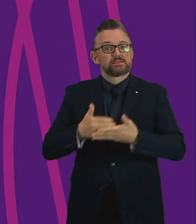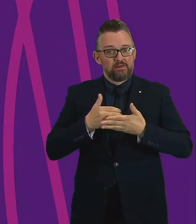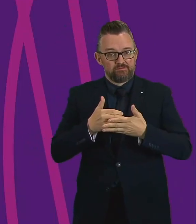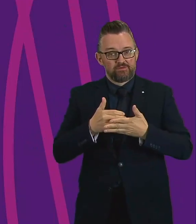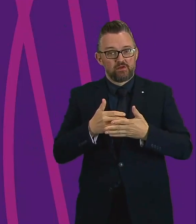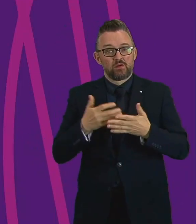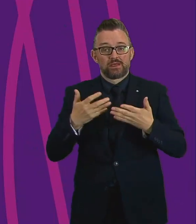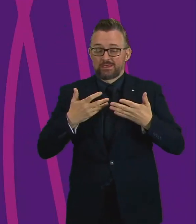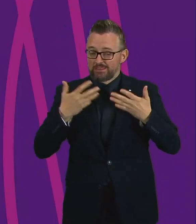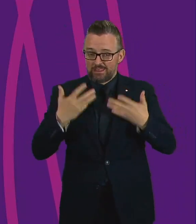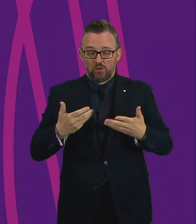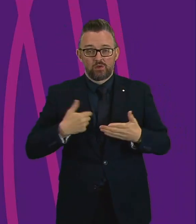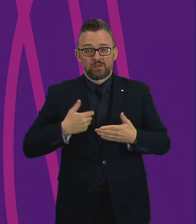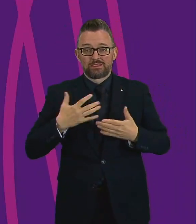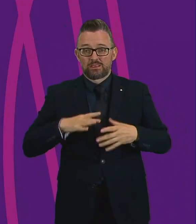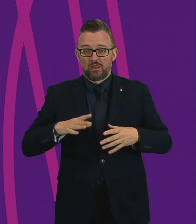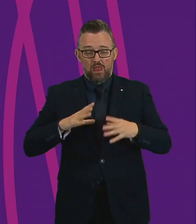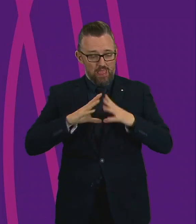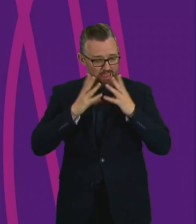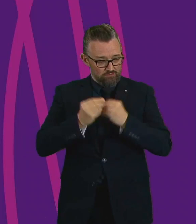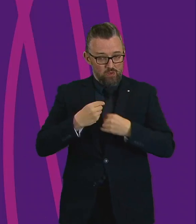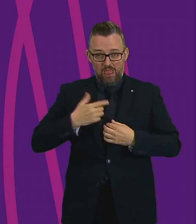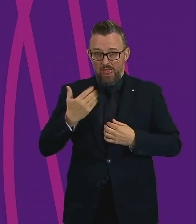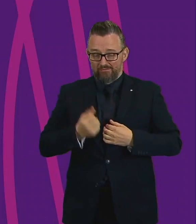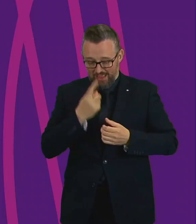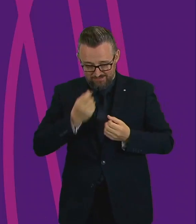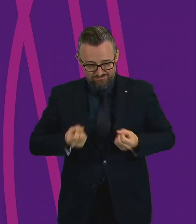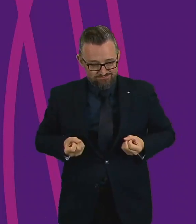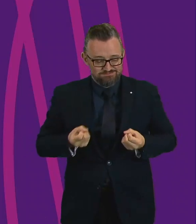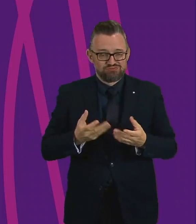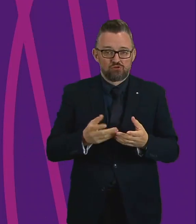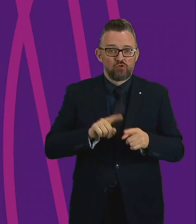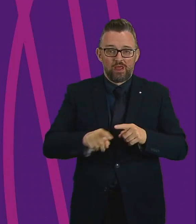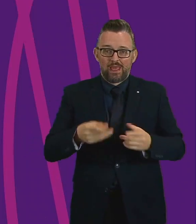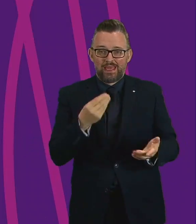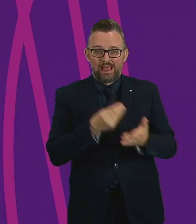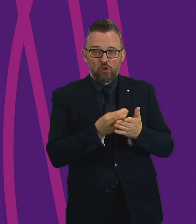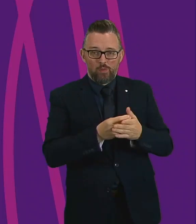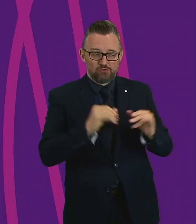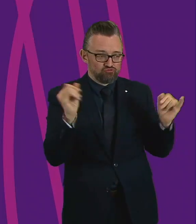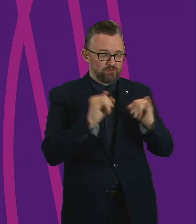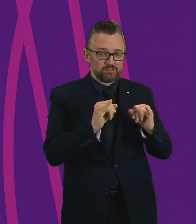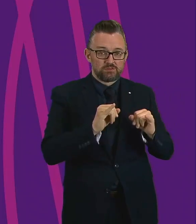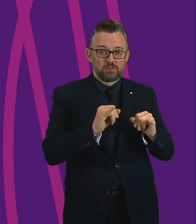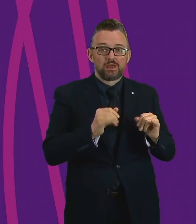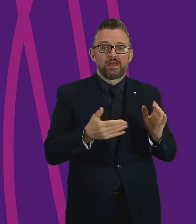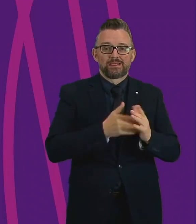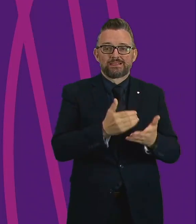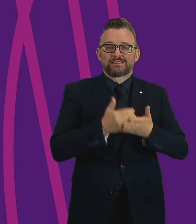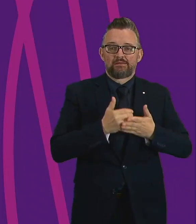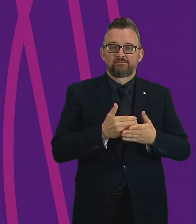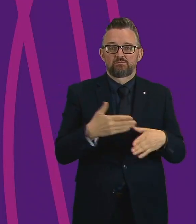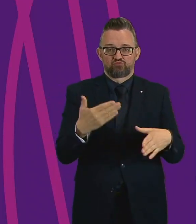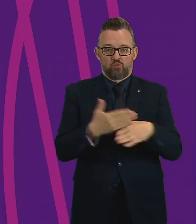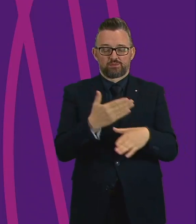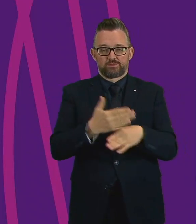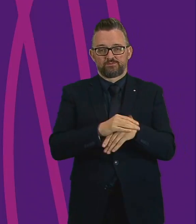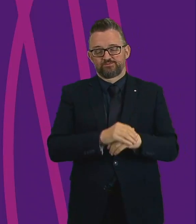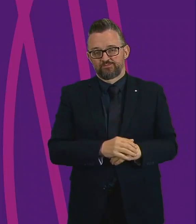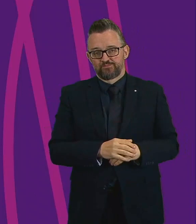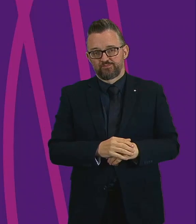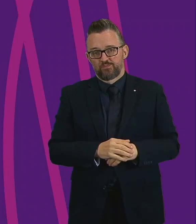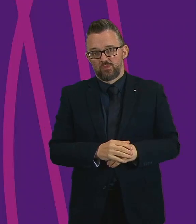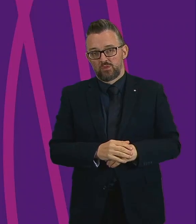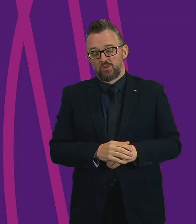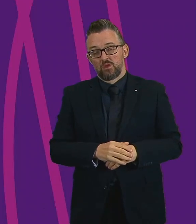will deploy all of our resources and ingenuity to the economic crisis and saving livelihoods. Since the beginning, with